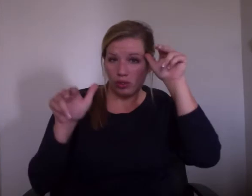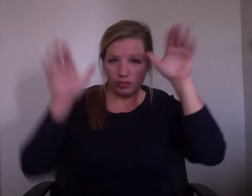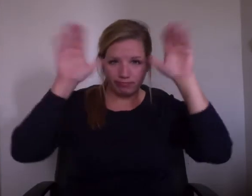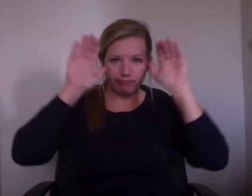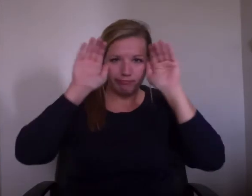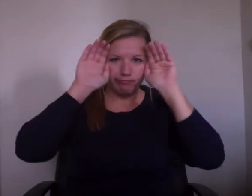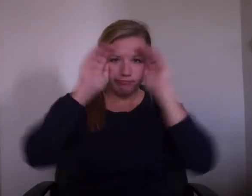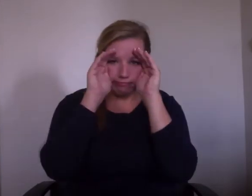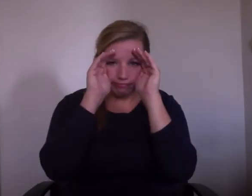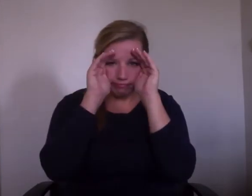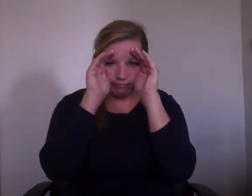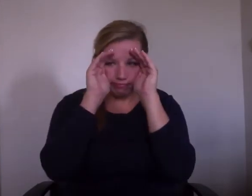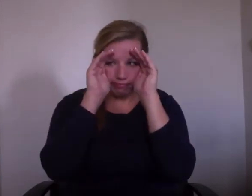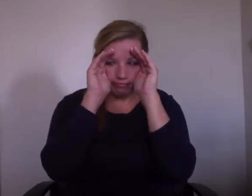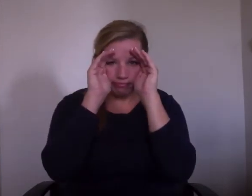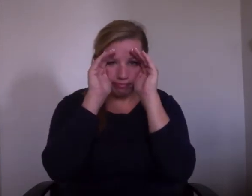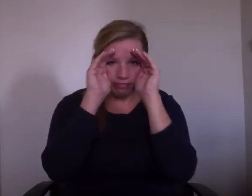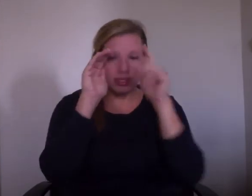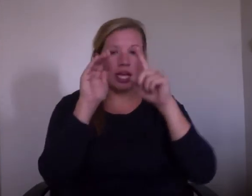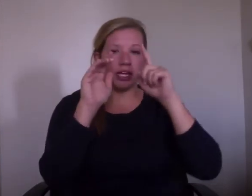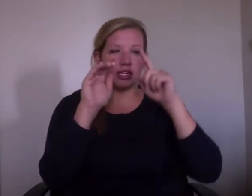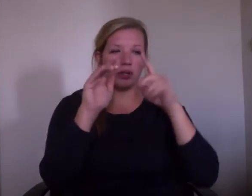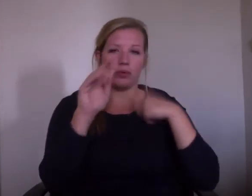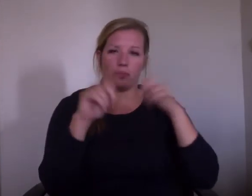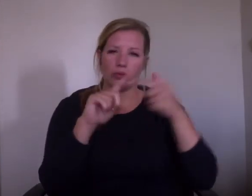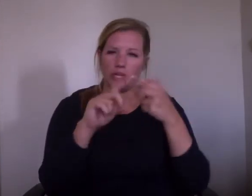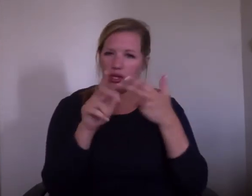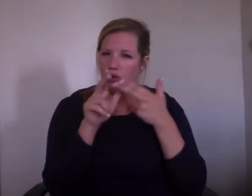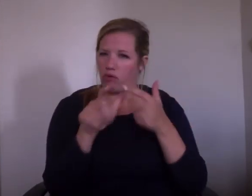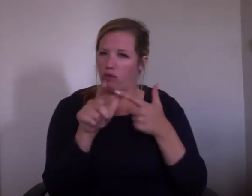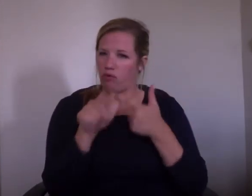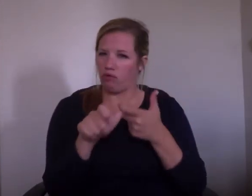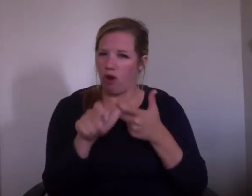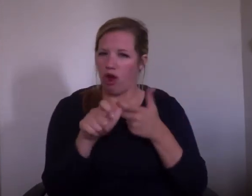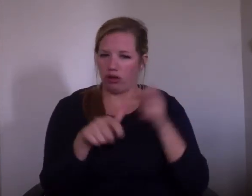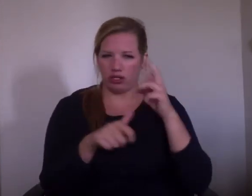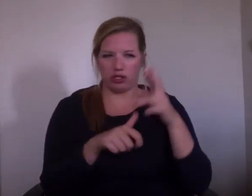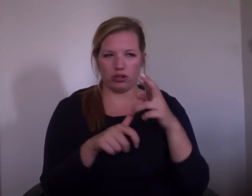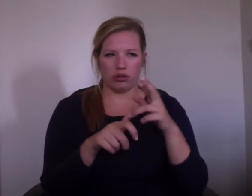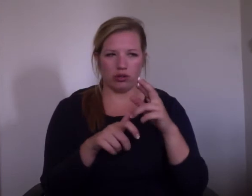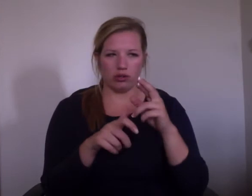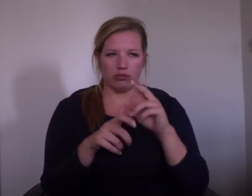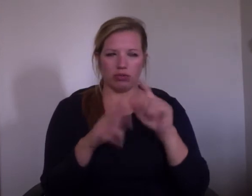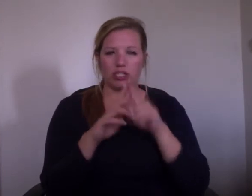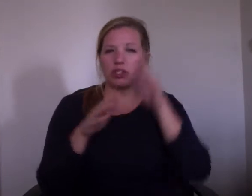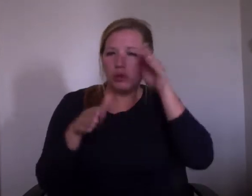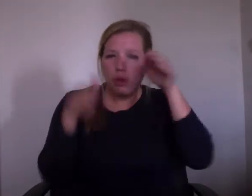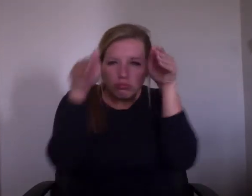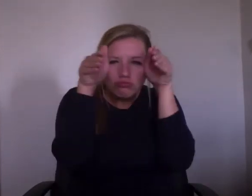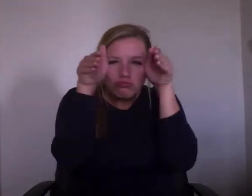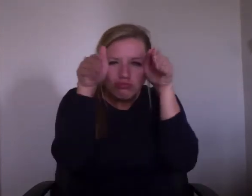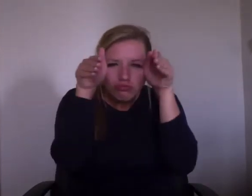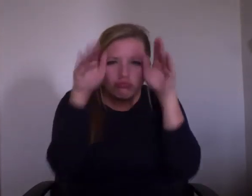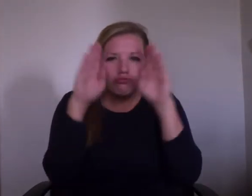a race or when they exercise in preparation for a race. Blinders go on either side of the horse's